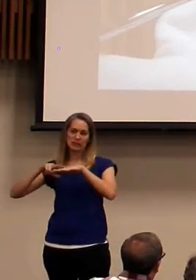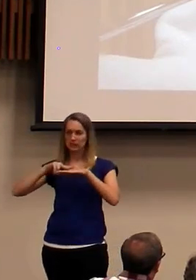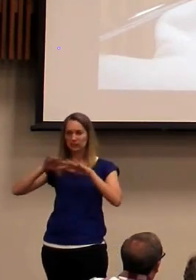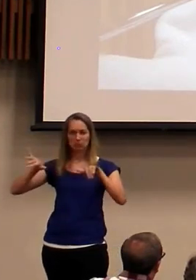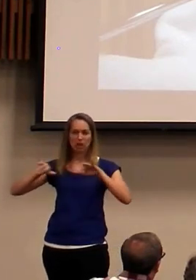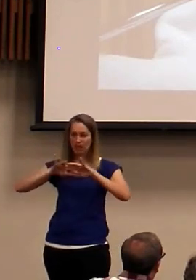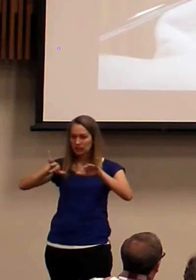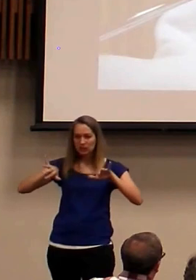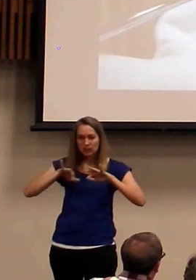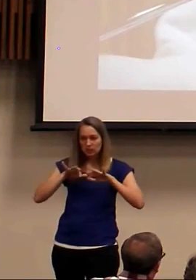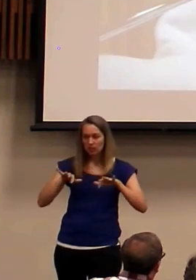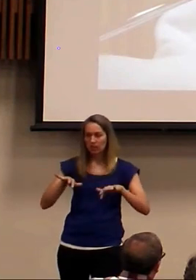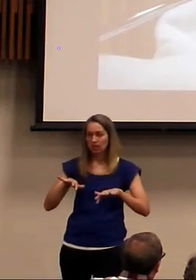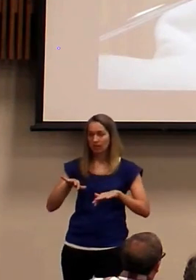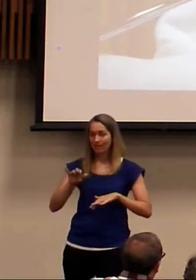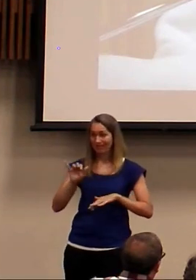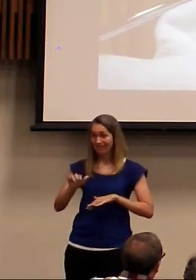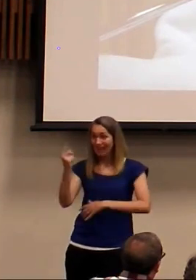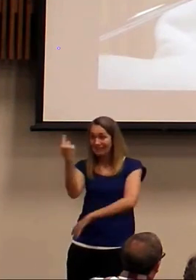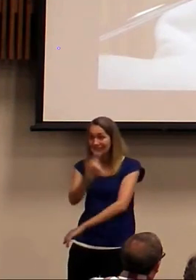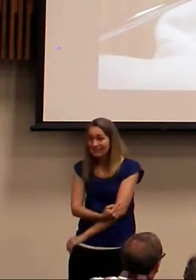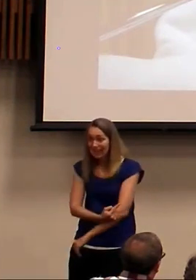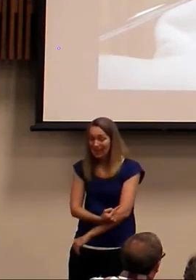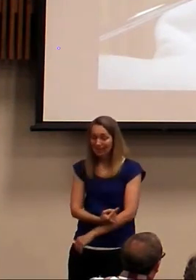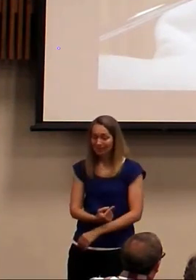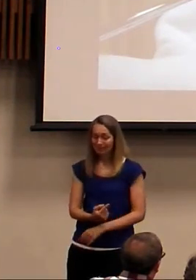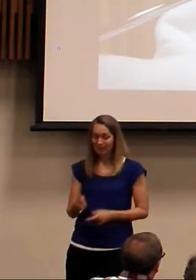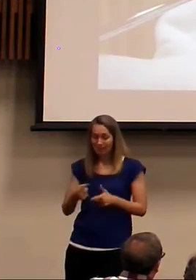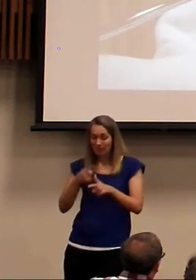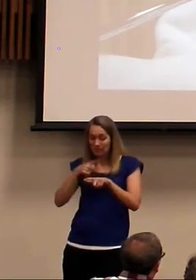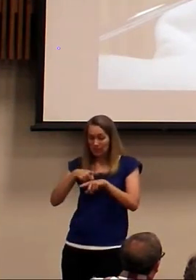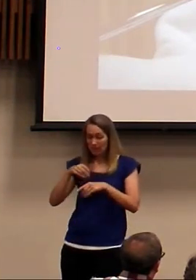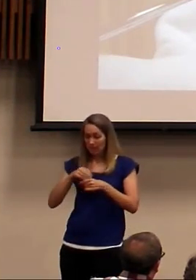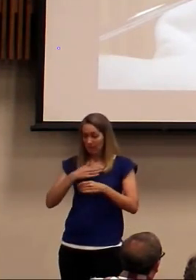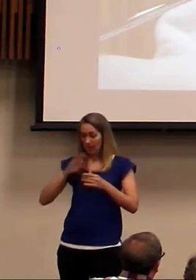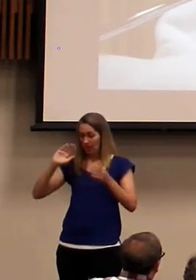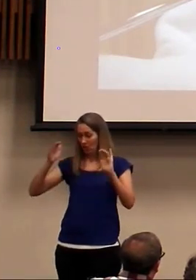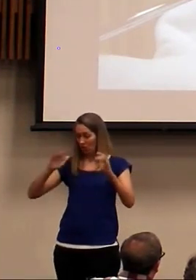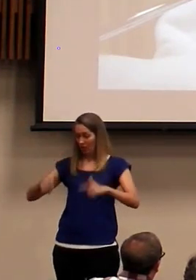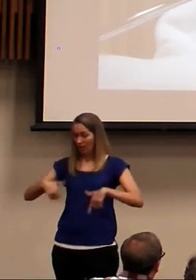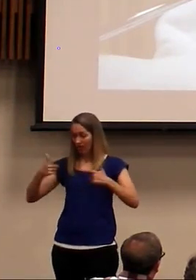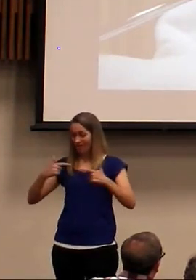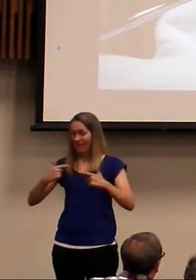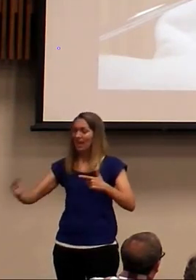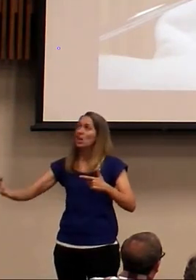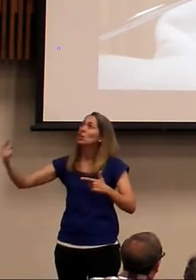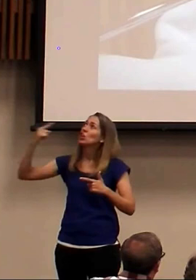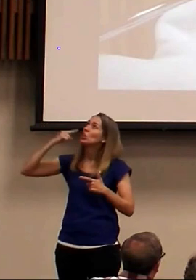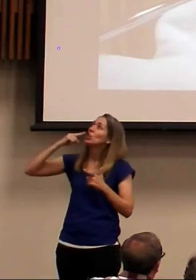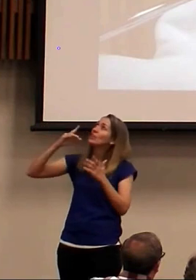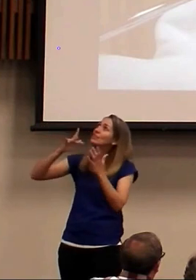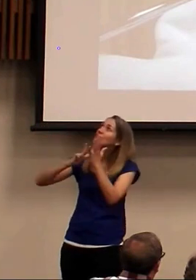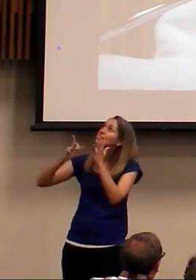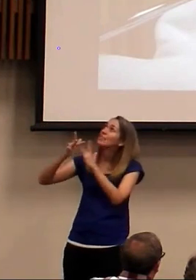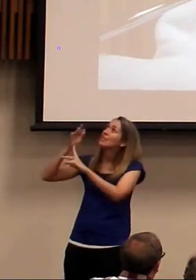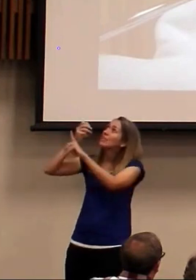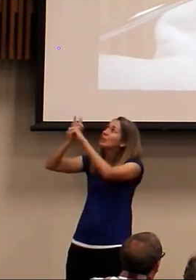But that was the day, for one of the first times in my adult life, where I heard Jesus pulling the oars for